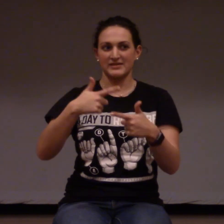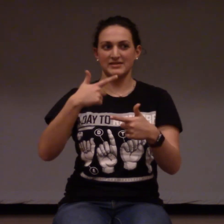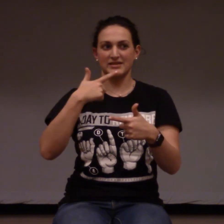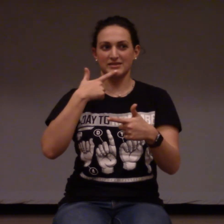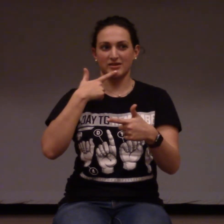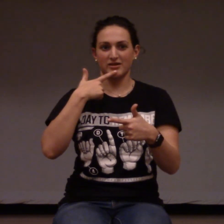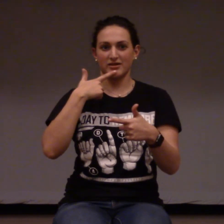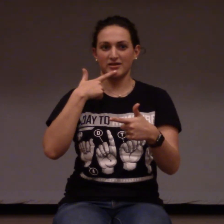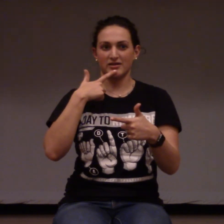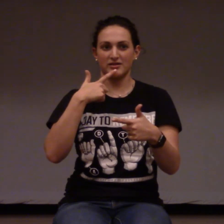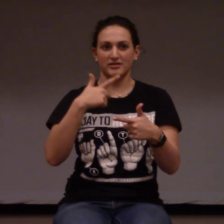Sister.